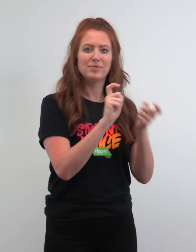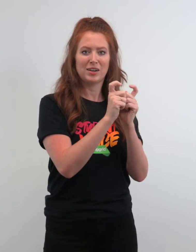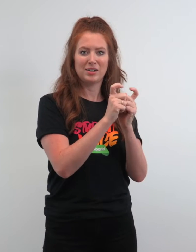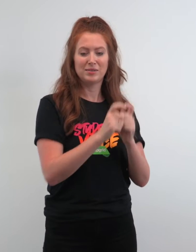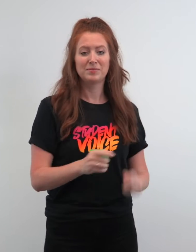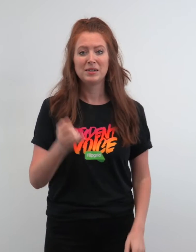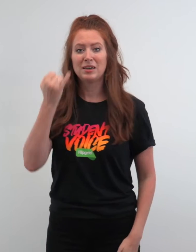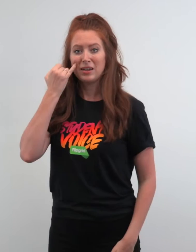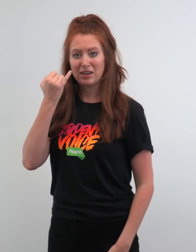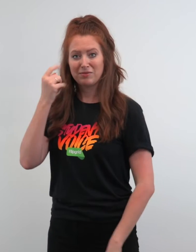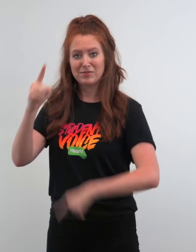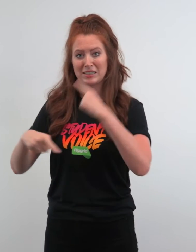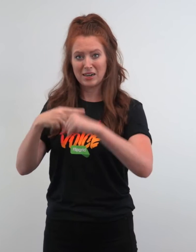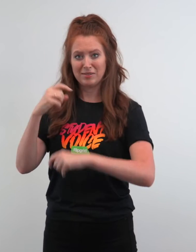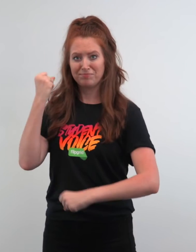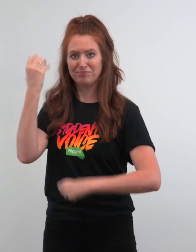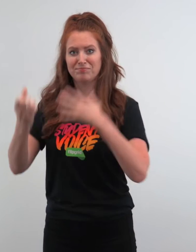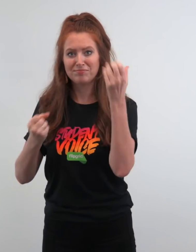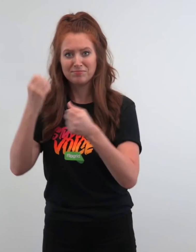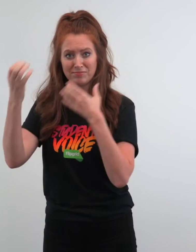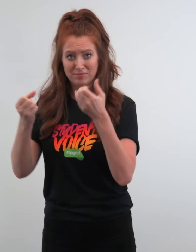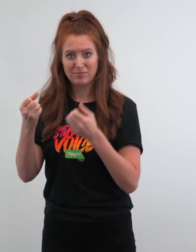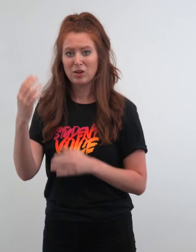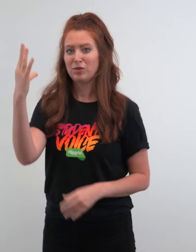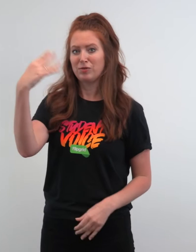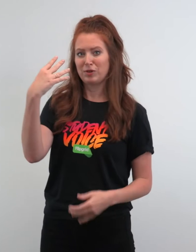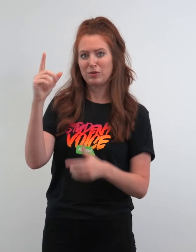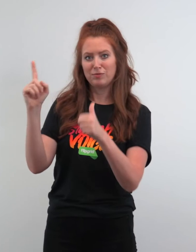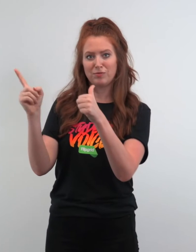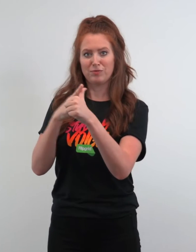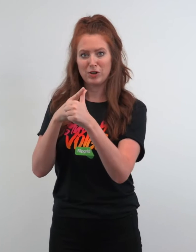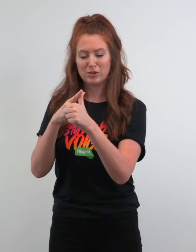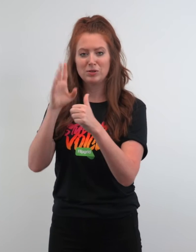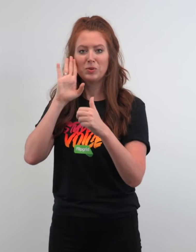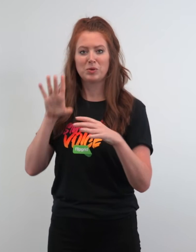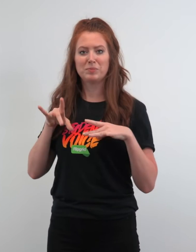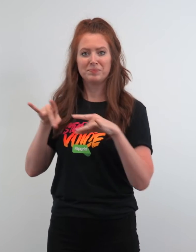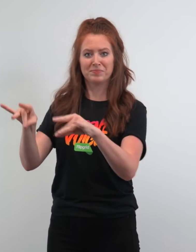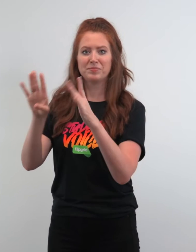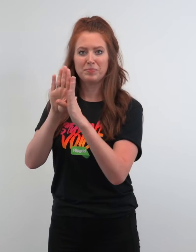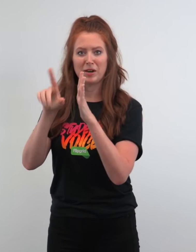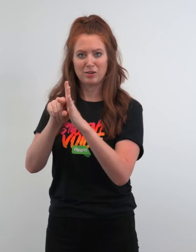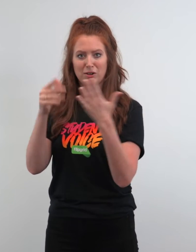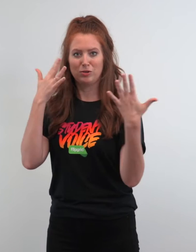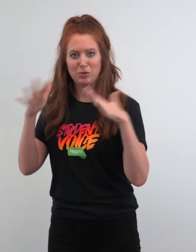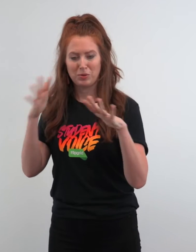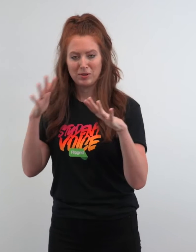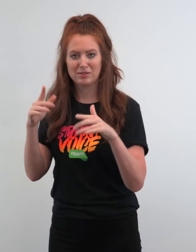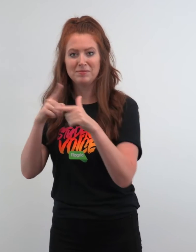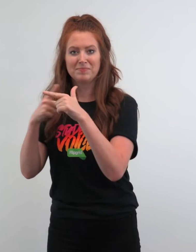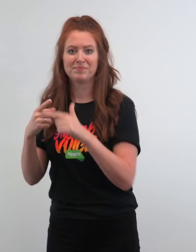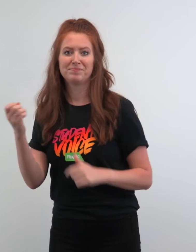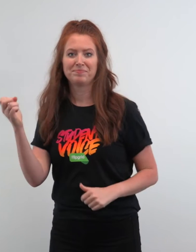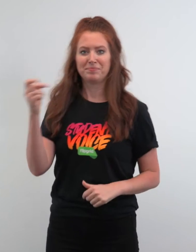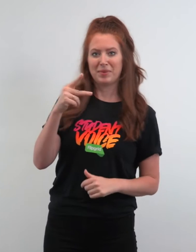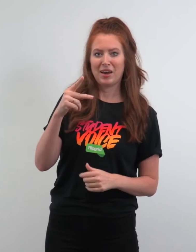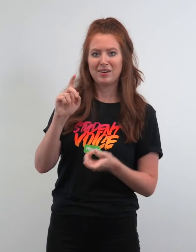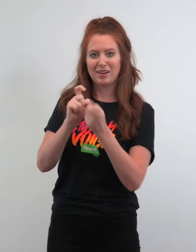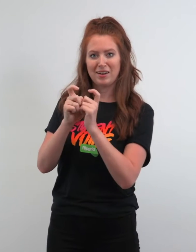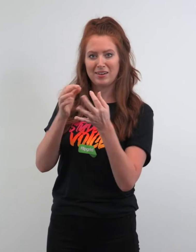you're done filming, you can edit. If you're signing, film first and it will pick up the background noise. And then go back